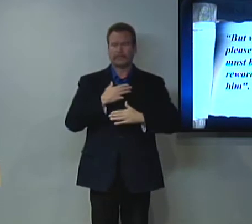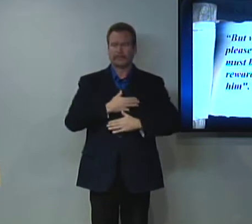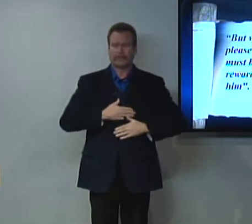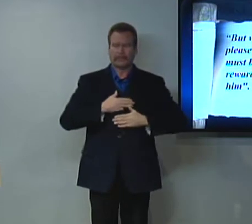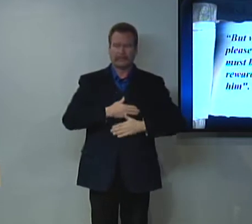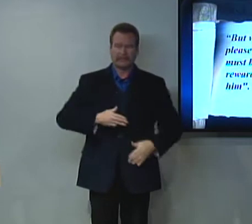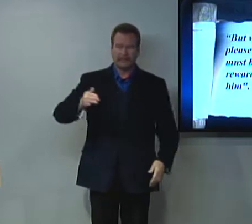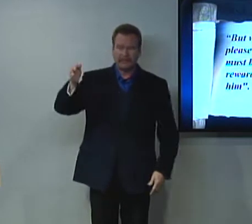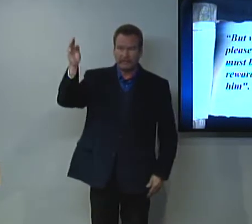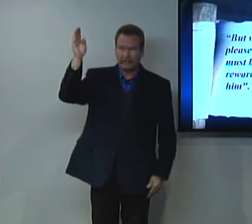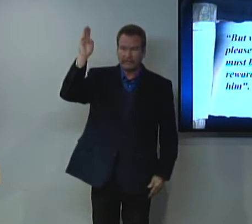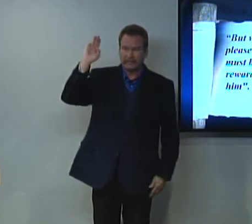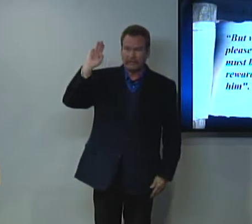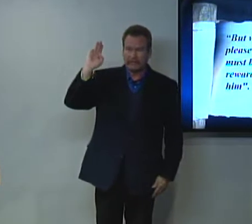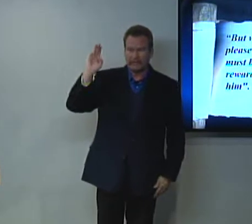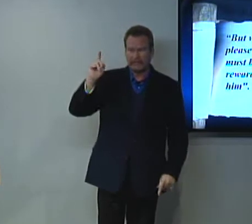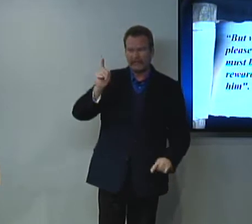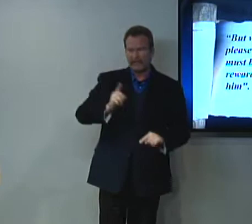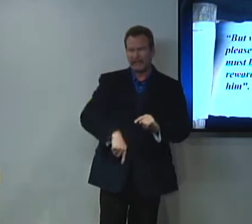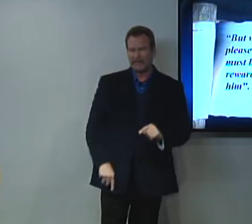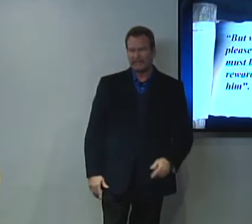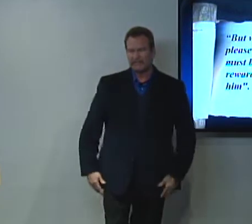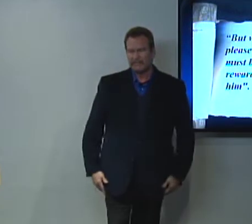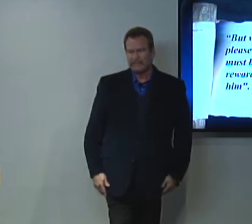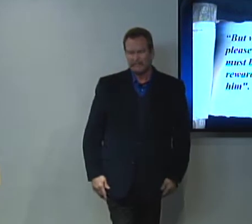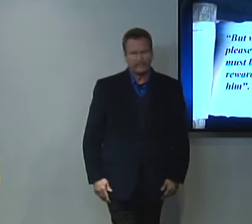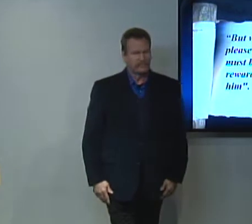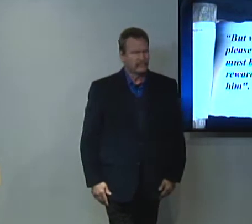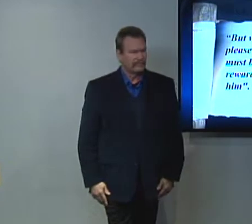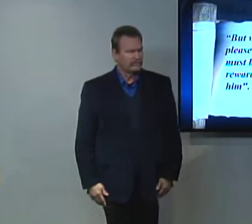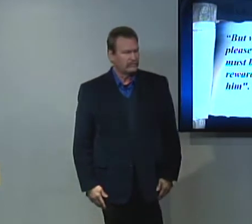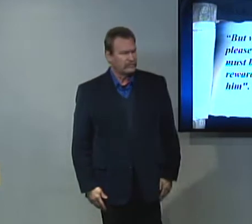faith do not please God, and they can't.